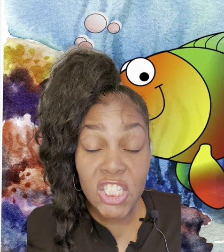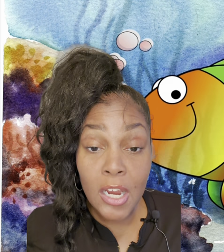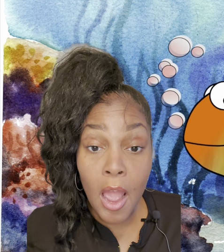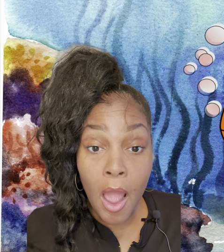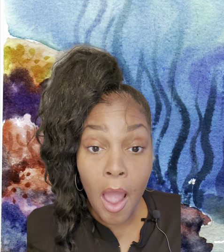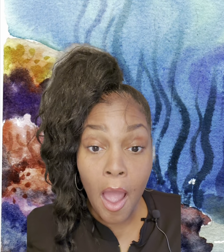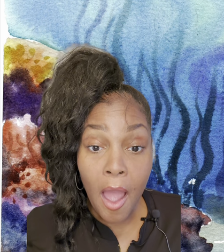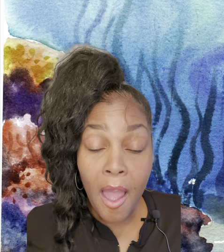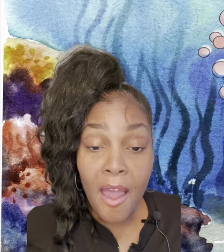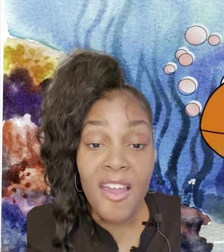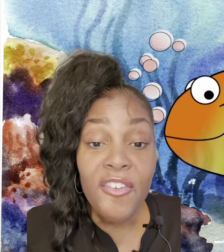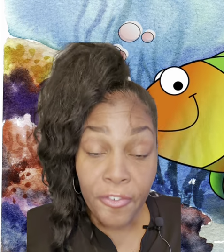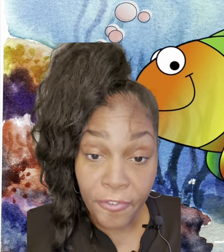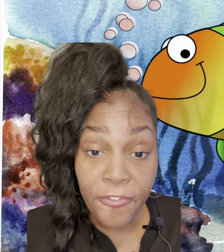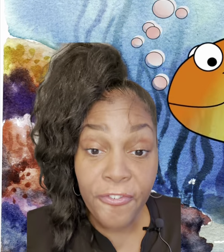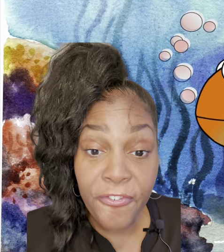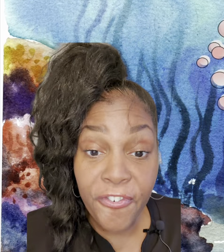Fish.